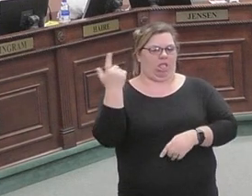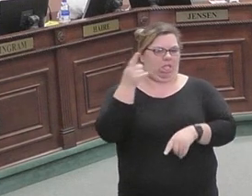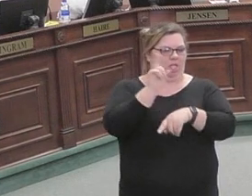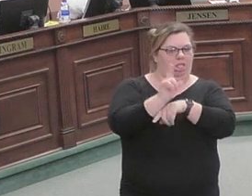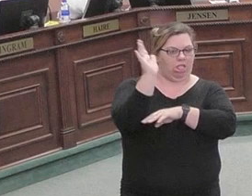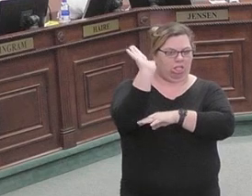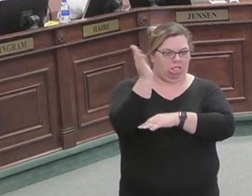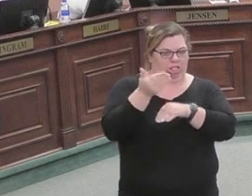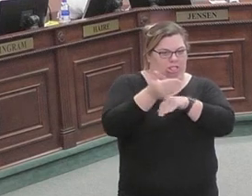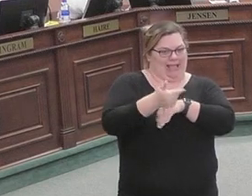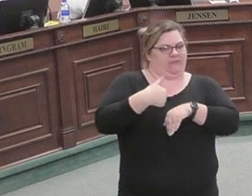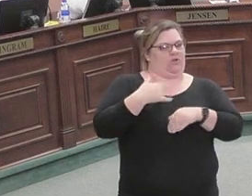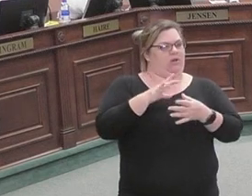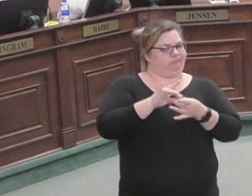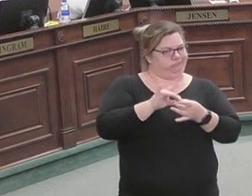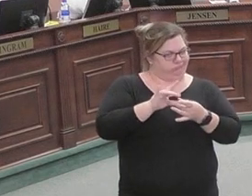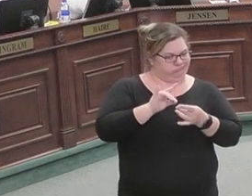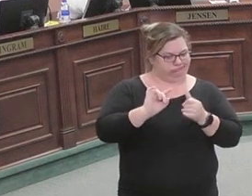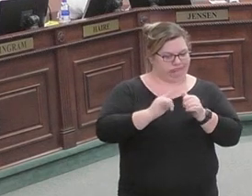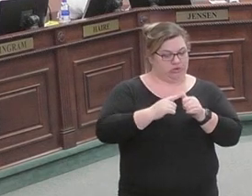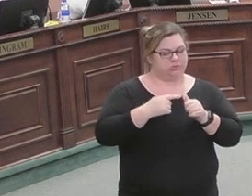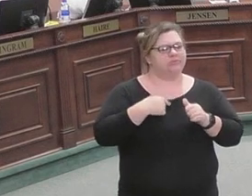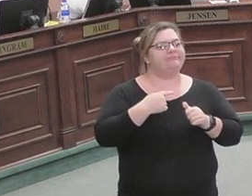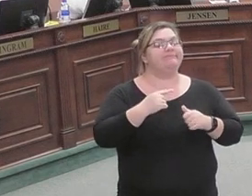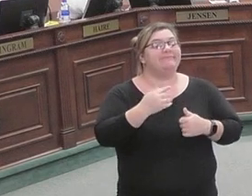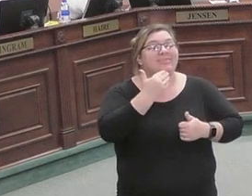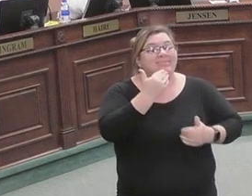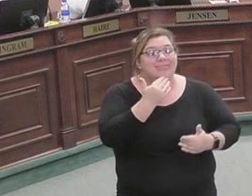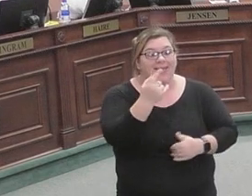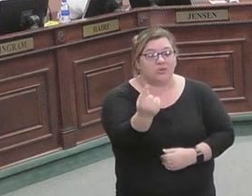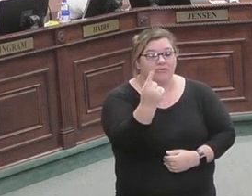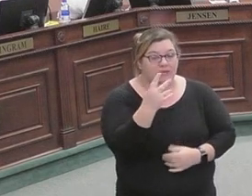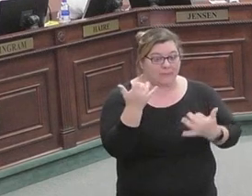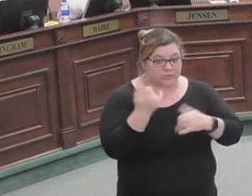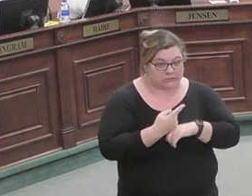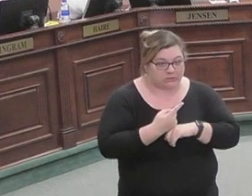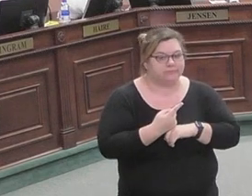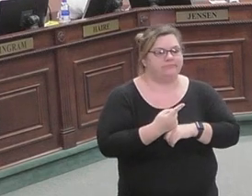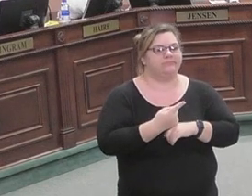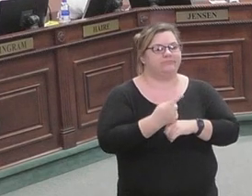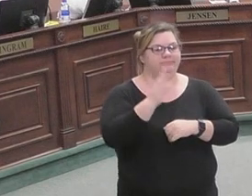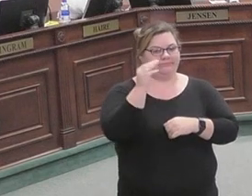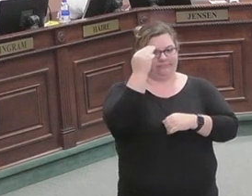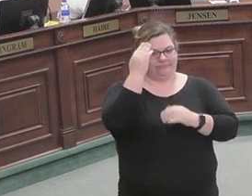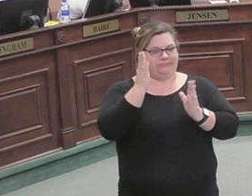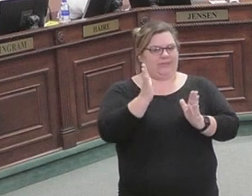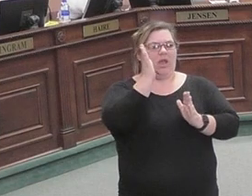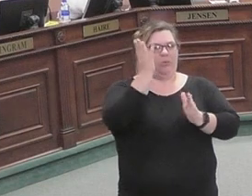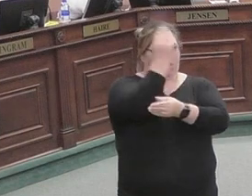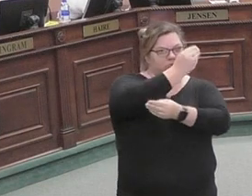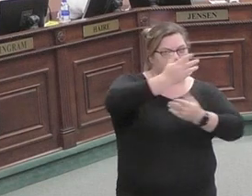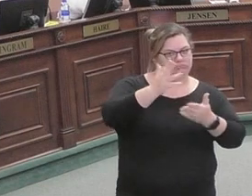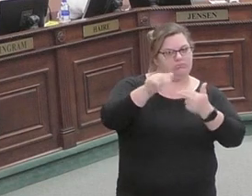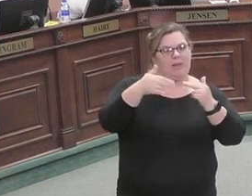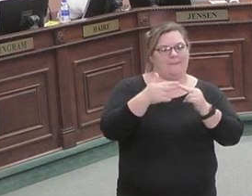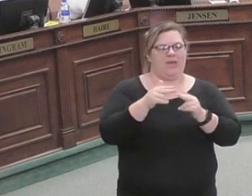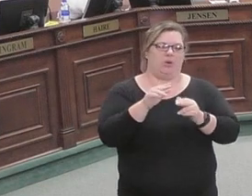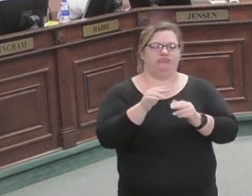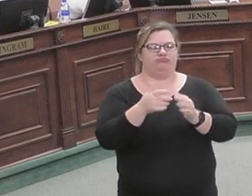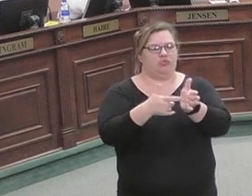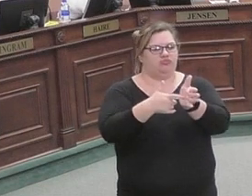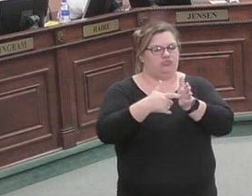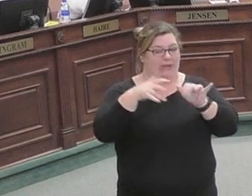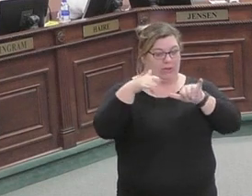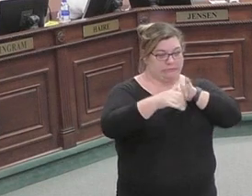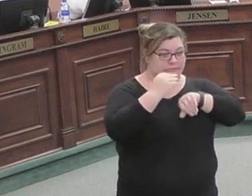for just a second here. First, thank you for coming today. The mayor is going to be sharing information today about the curfew that's going into effect here as a result of